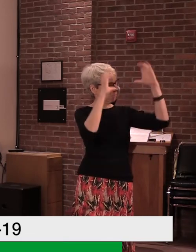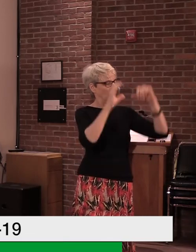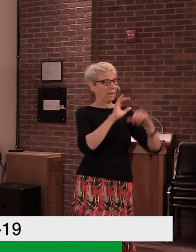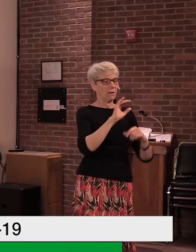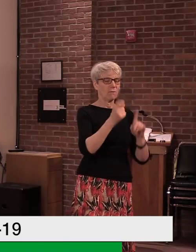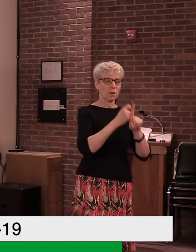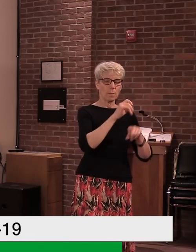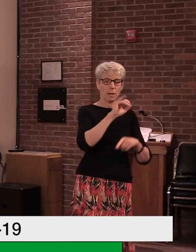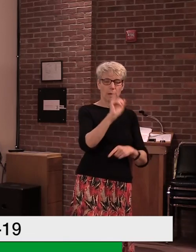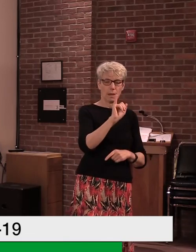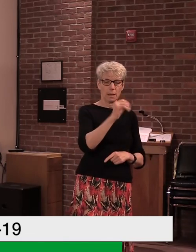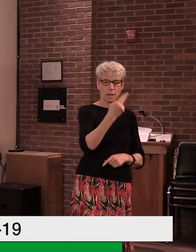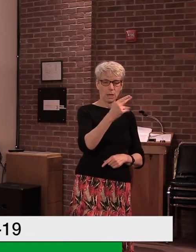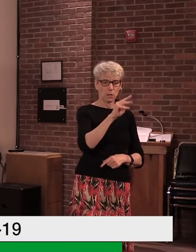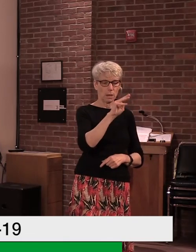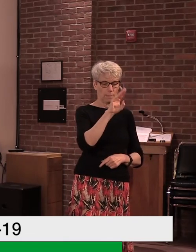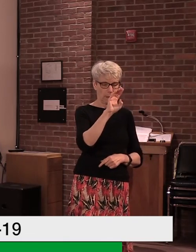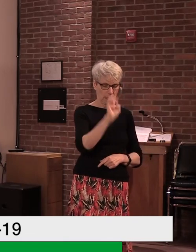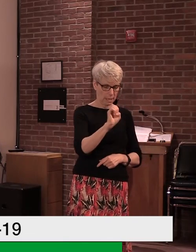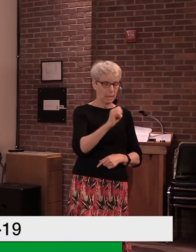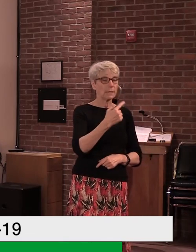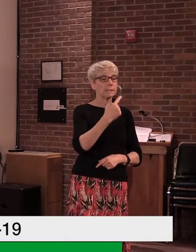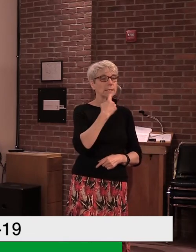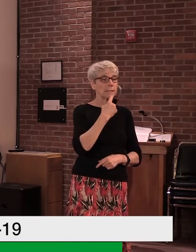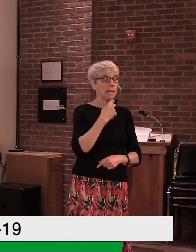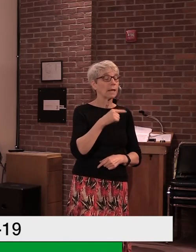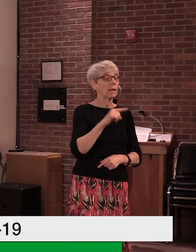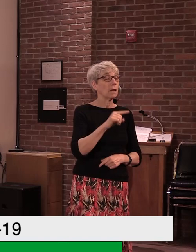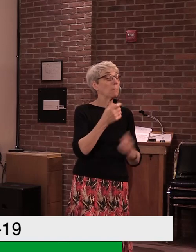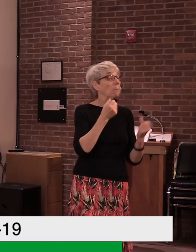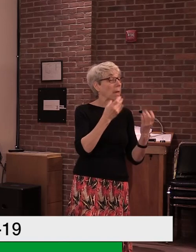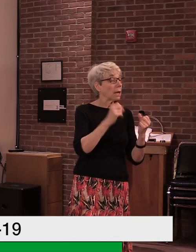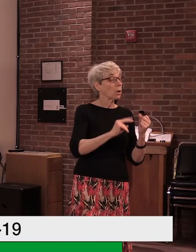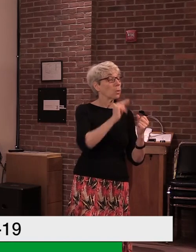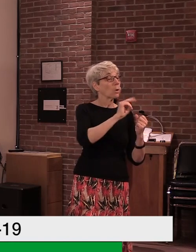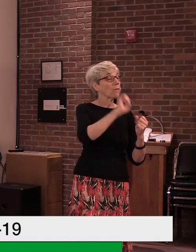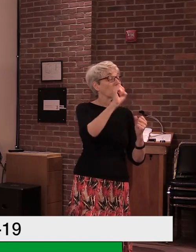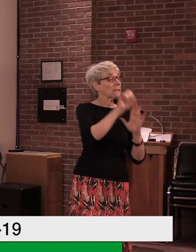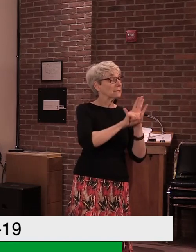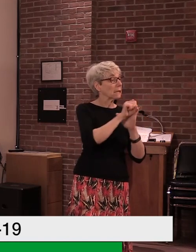in our region forecasted to grow between now and November. However,